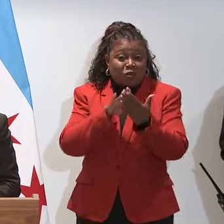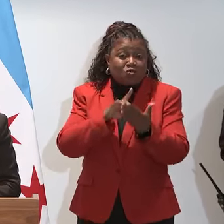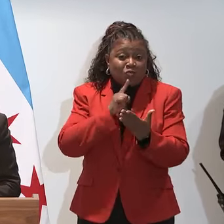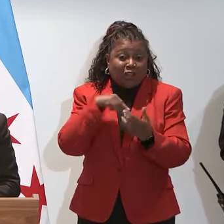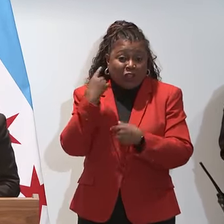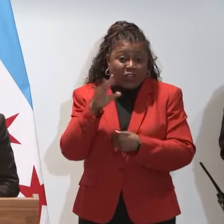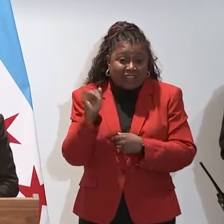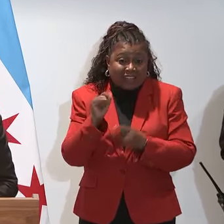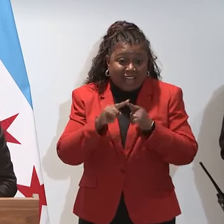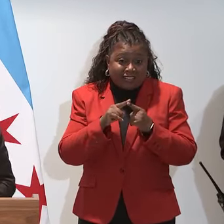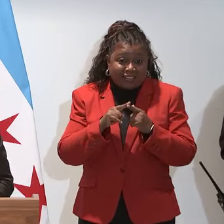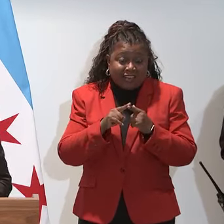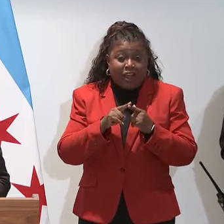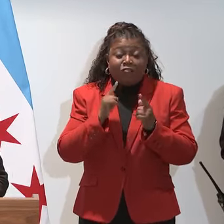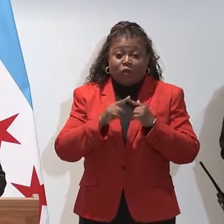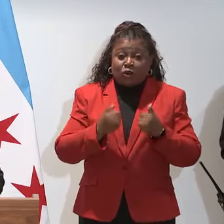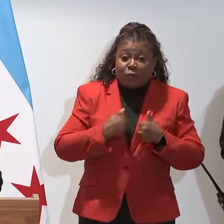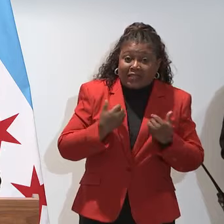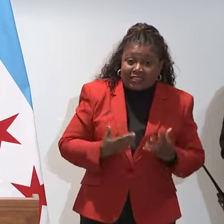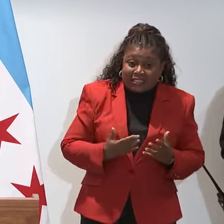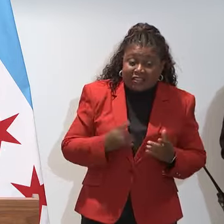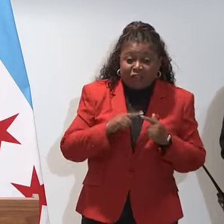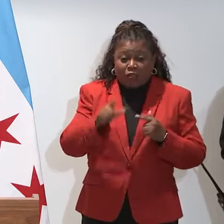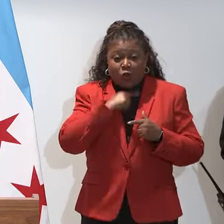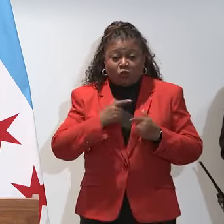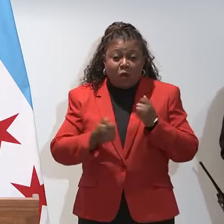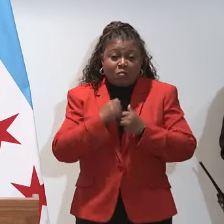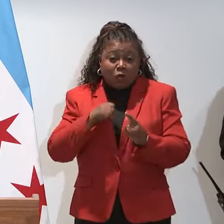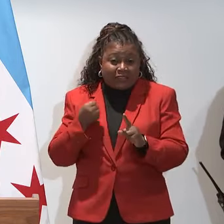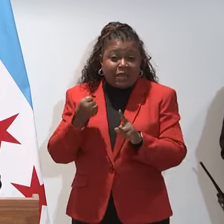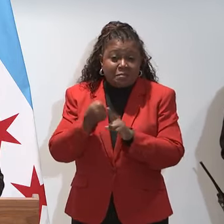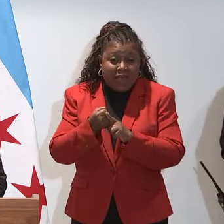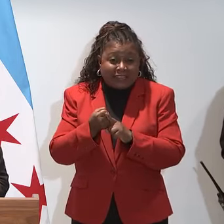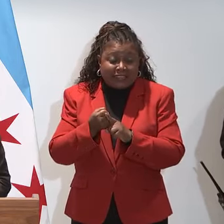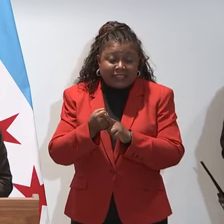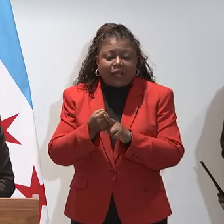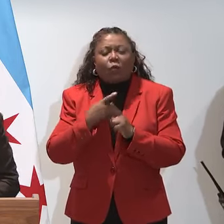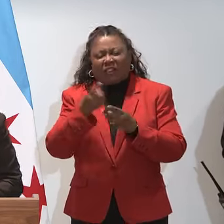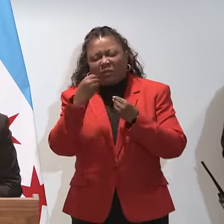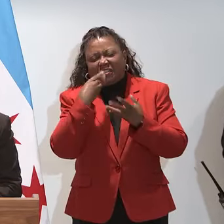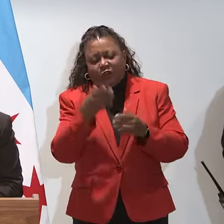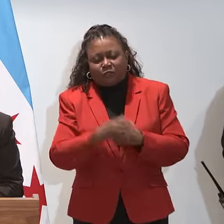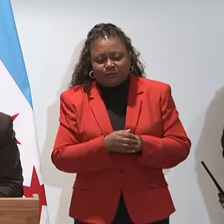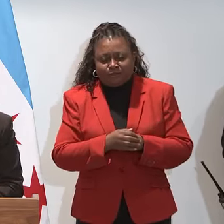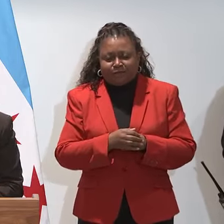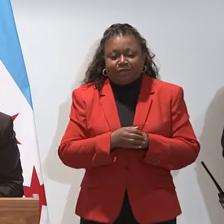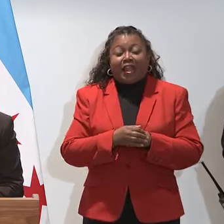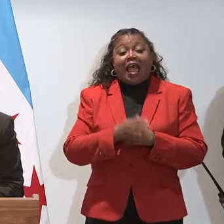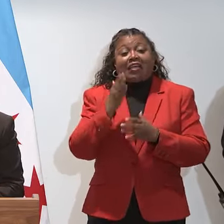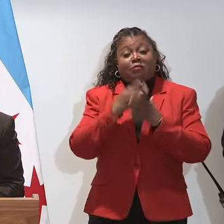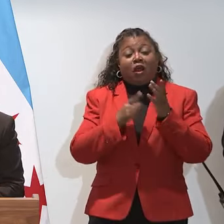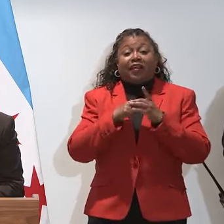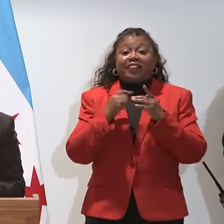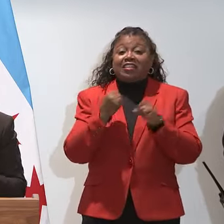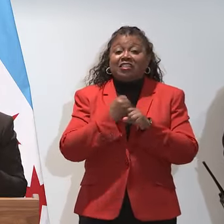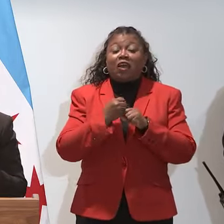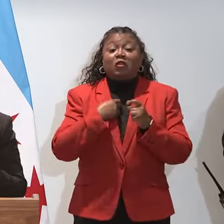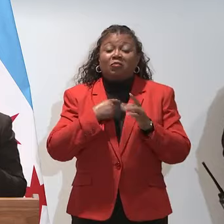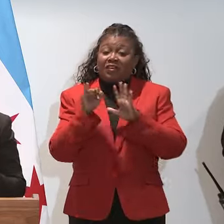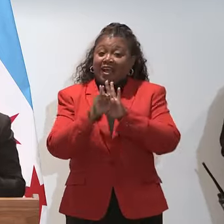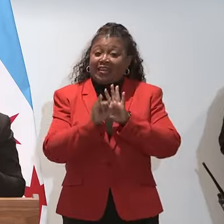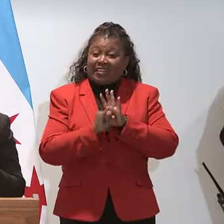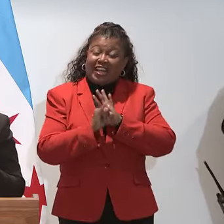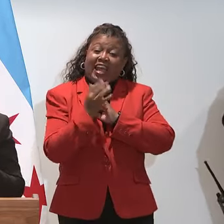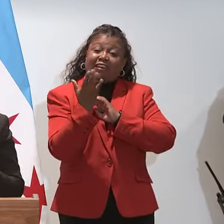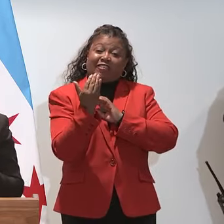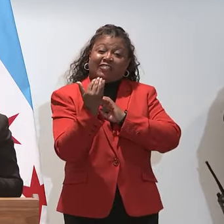actually look like on the ground for residents, for those who are most impacted? Well, let me tell you. As part of the strategy, we've identified